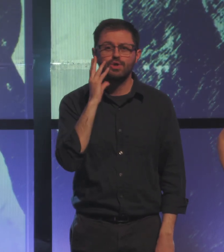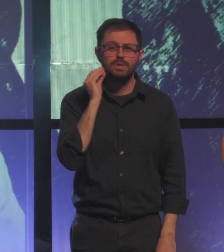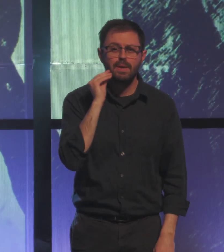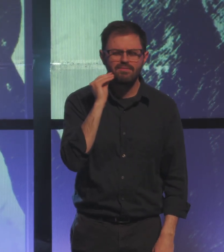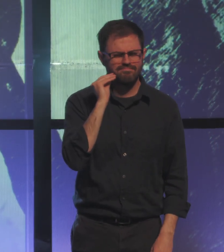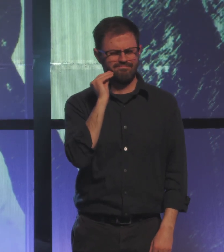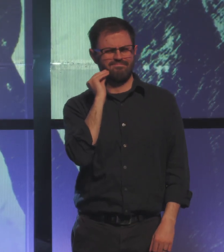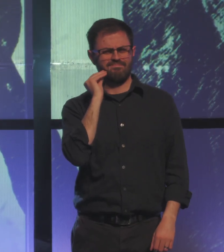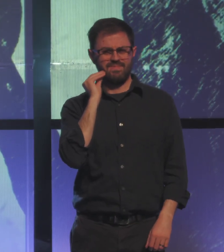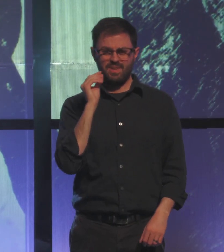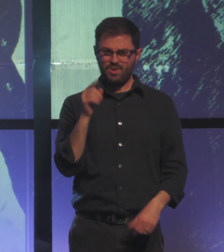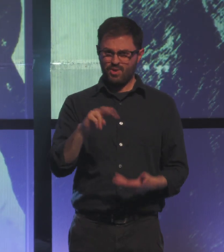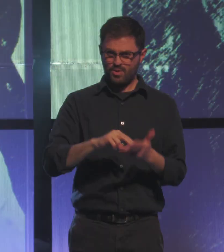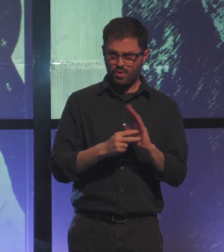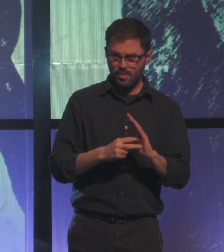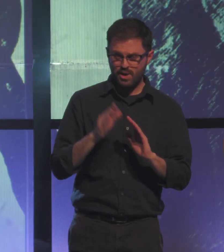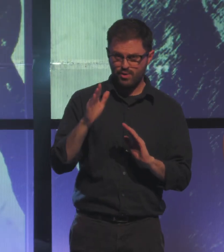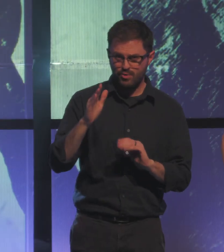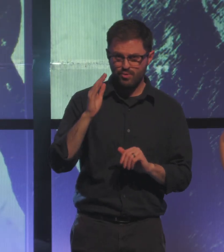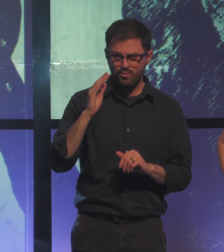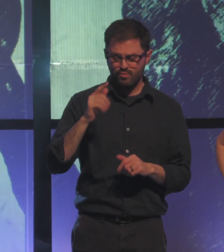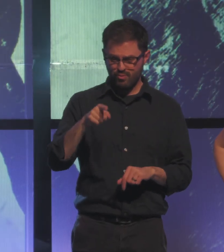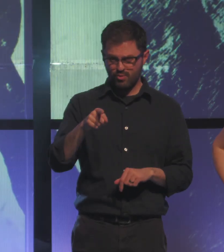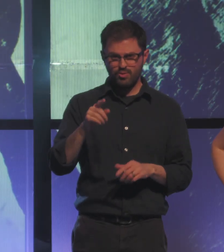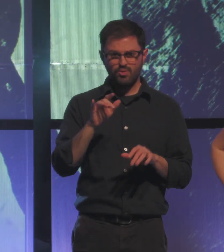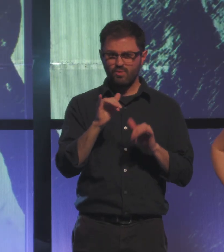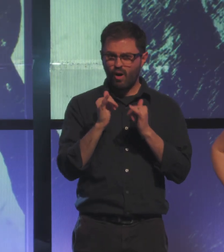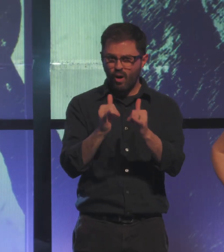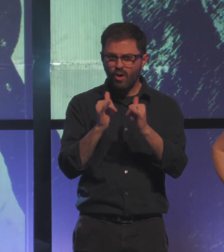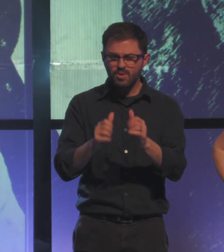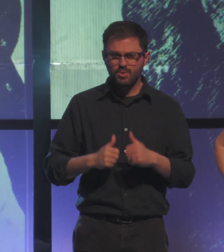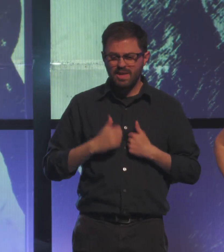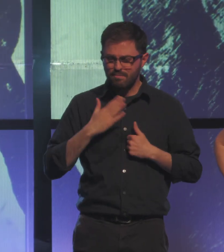You've lived my exact experience.